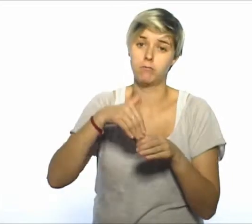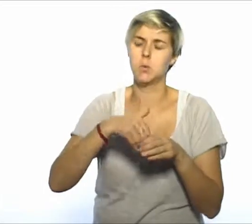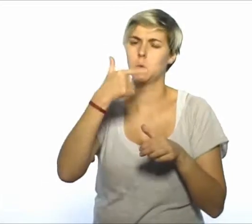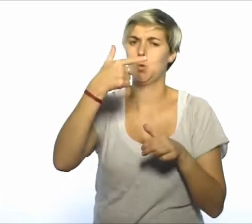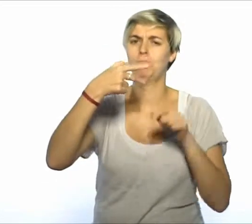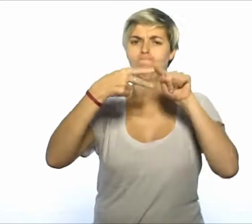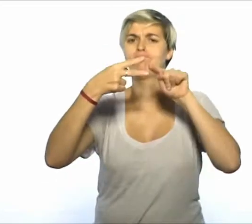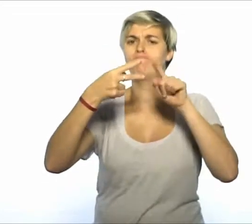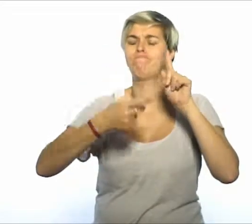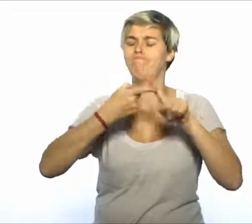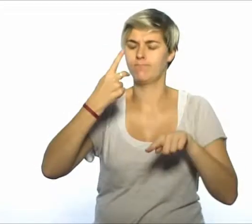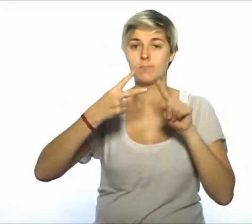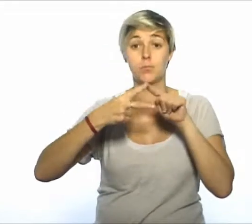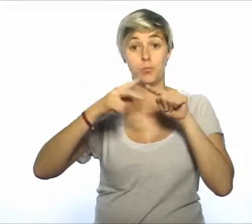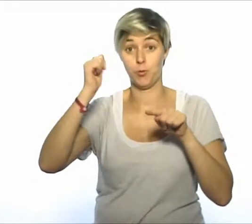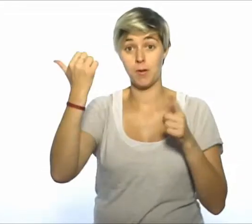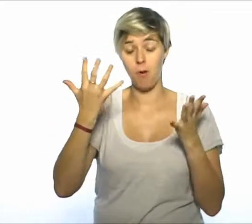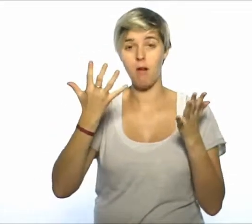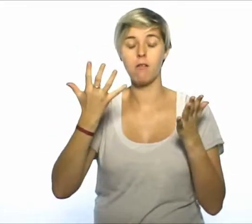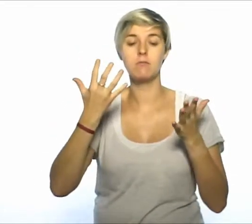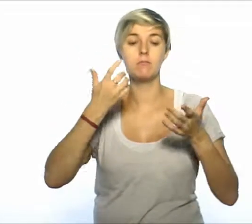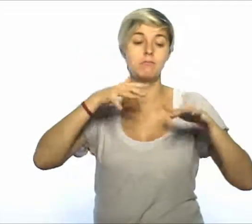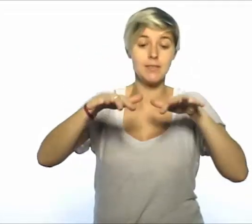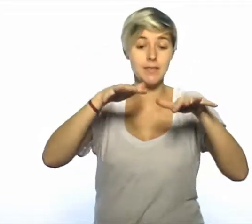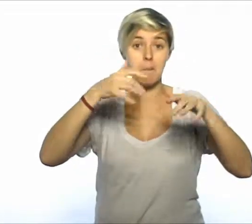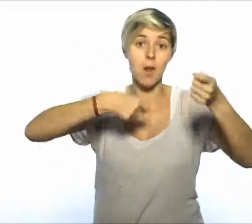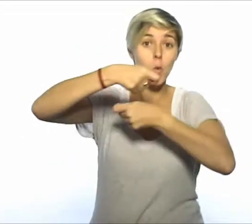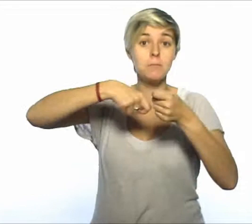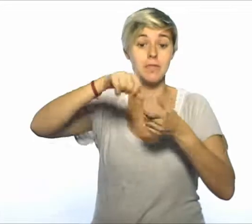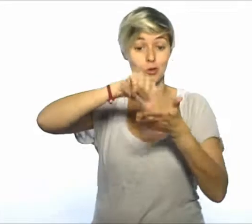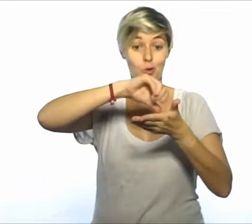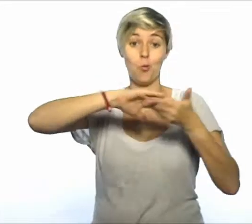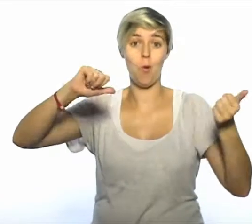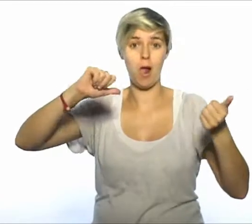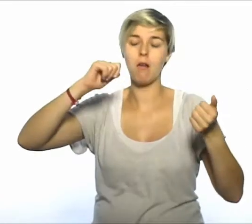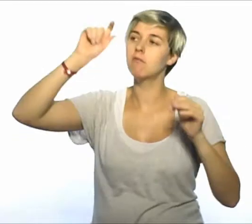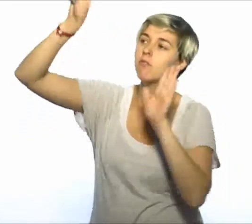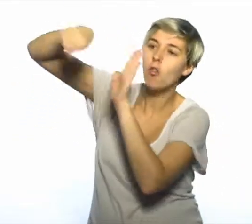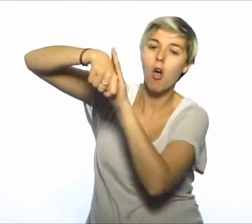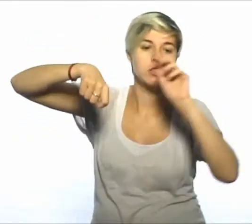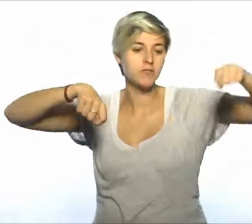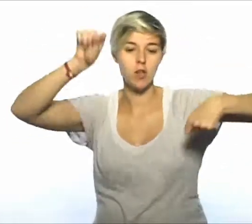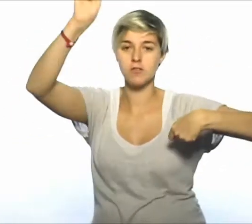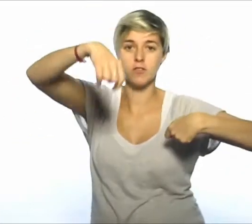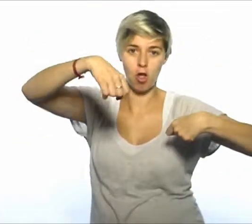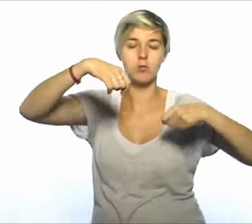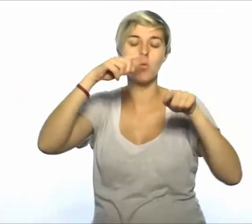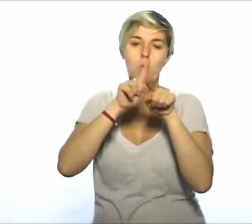economical issues. Two of them are important. First, by ensuring stable income for the relay